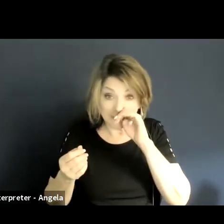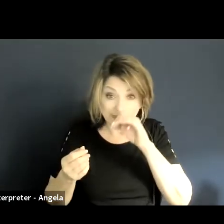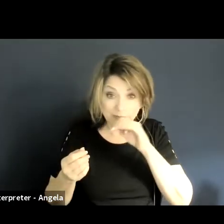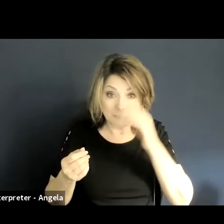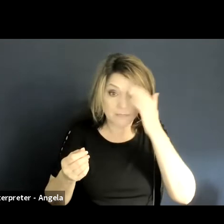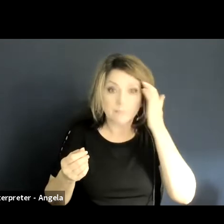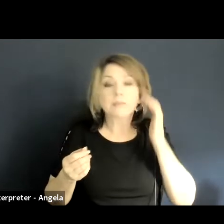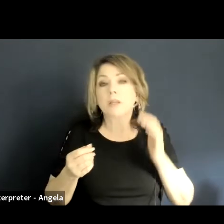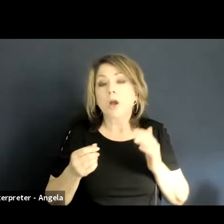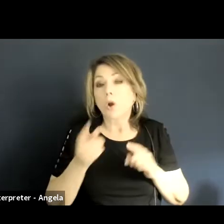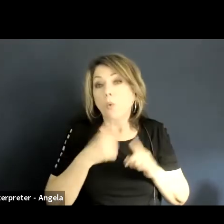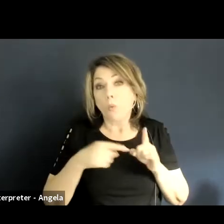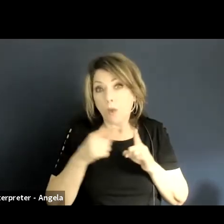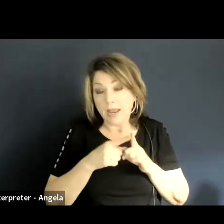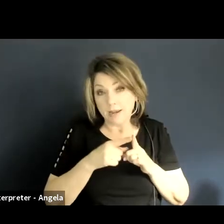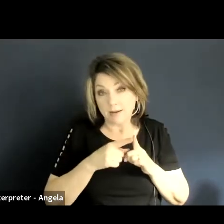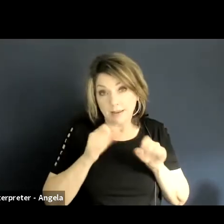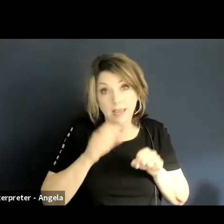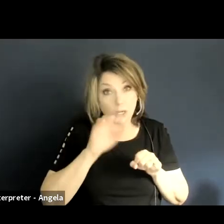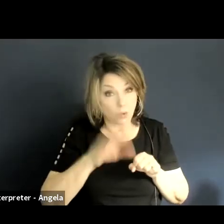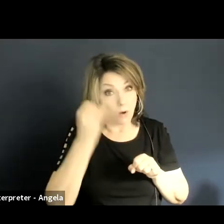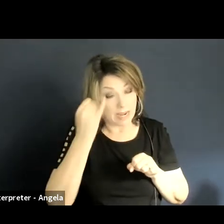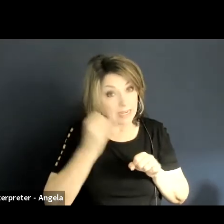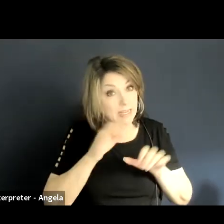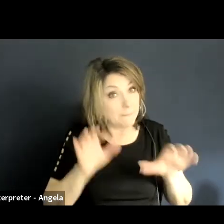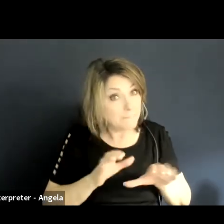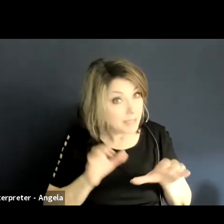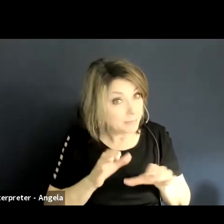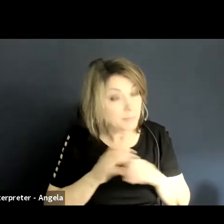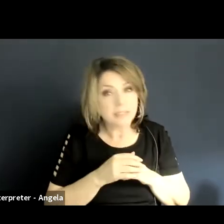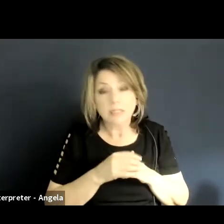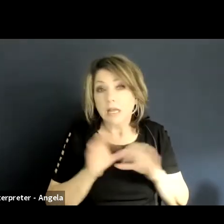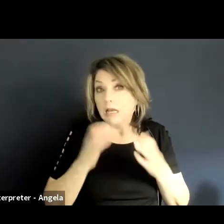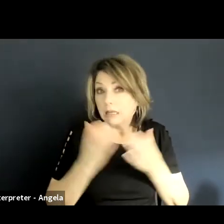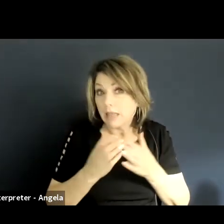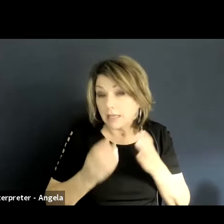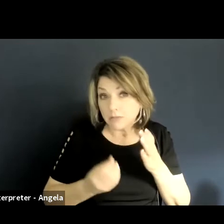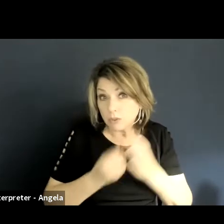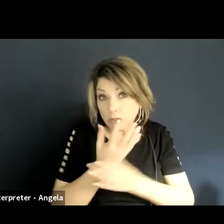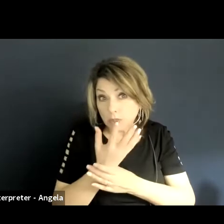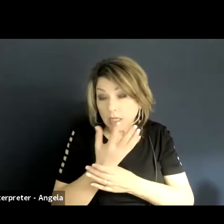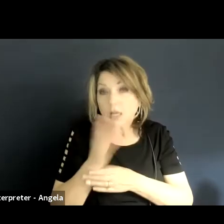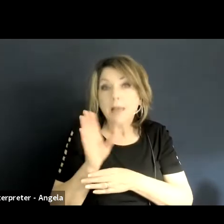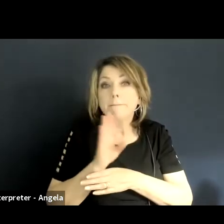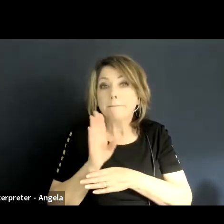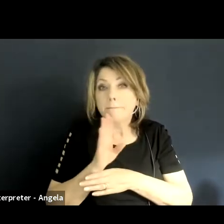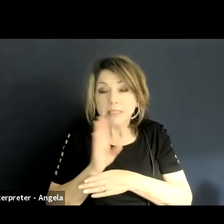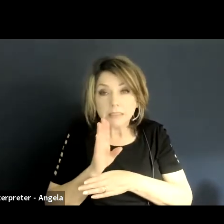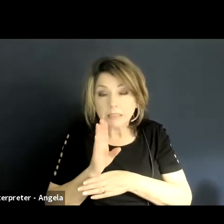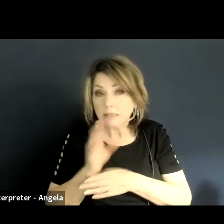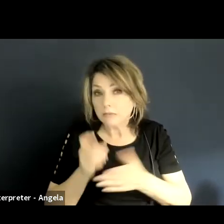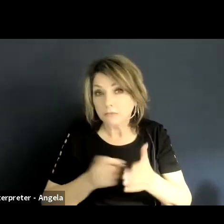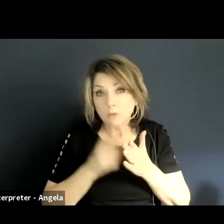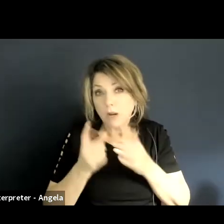When can your idea be implemented? Is this a class for the spring? Is this a business that's going to take about a year to bring